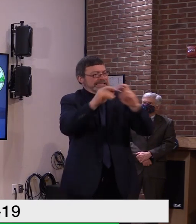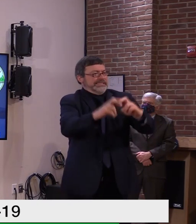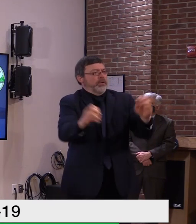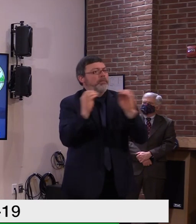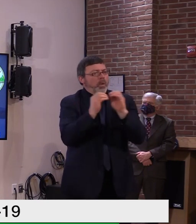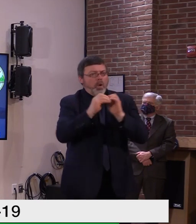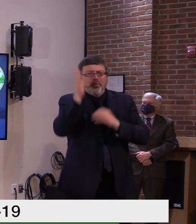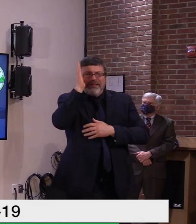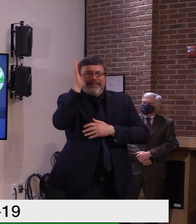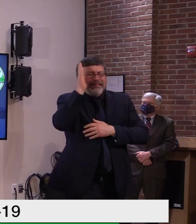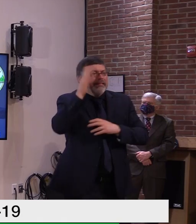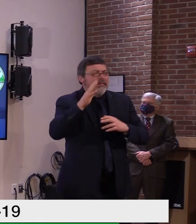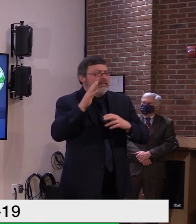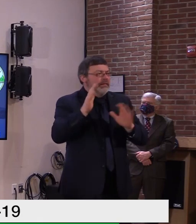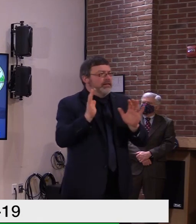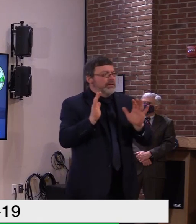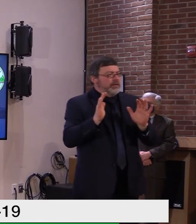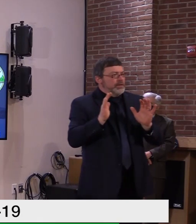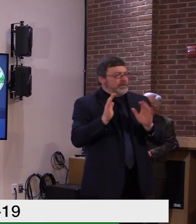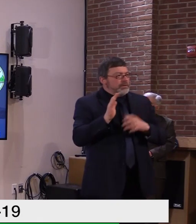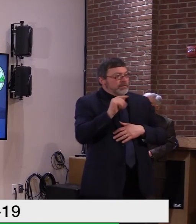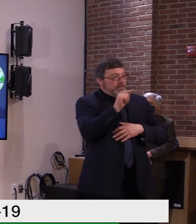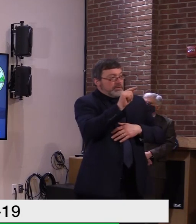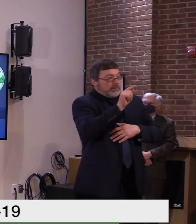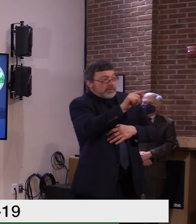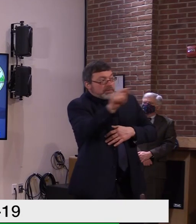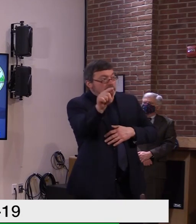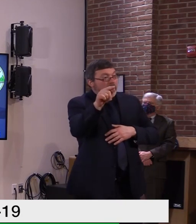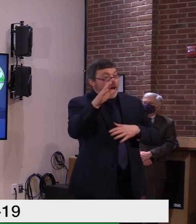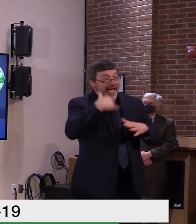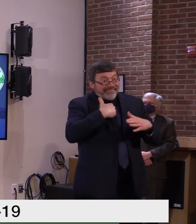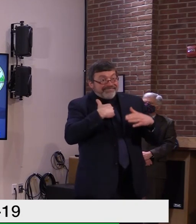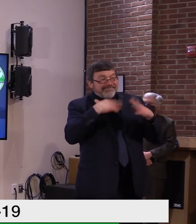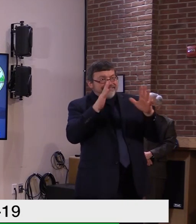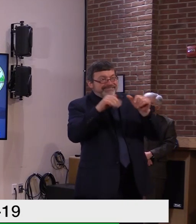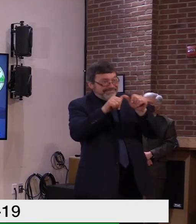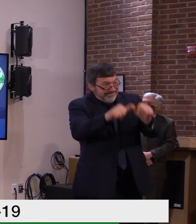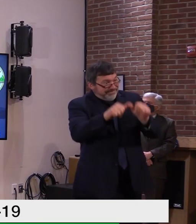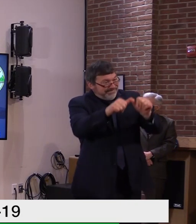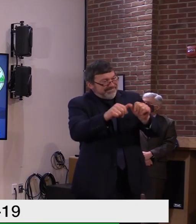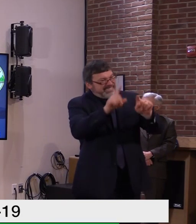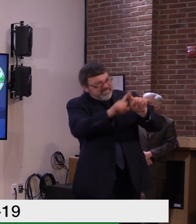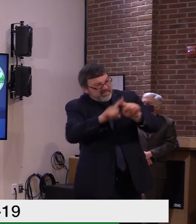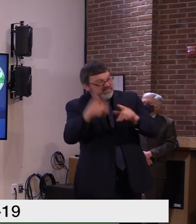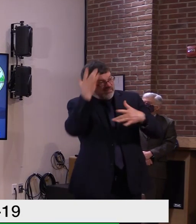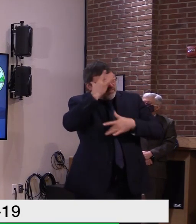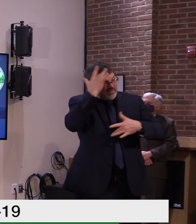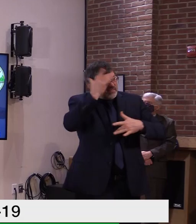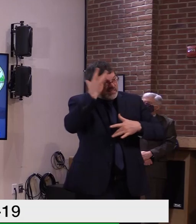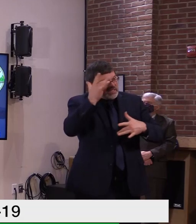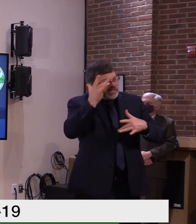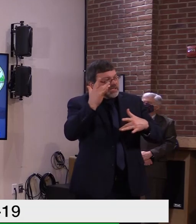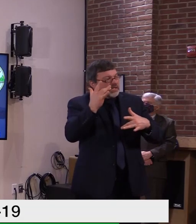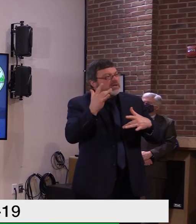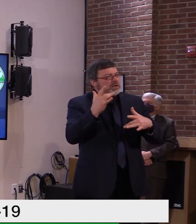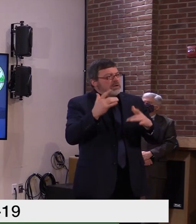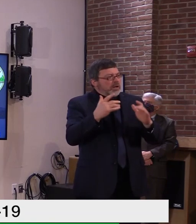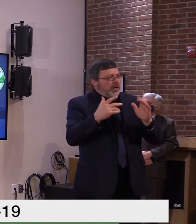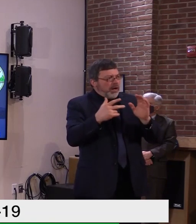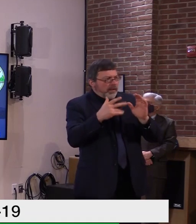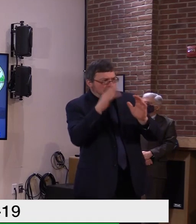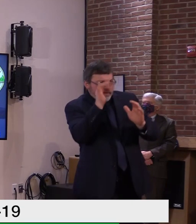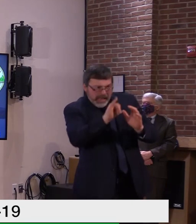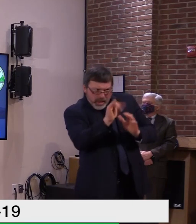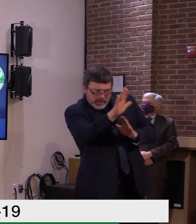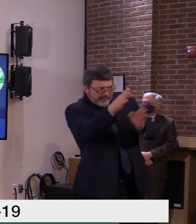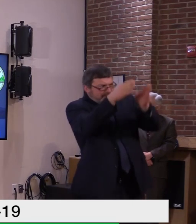that becoming COVID positive would necessarily affect them in ways that it would affect others. But I'll